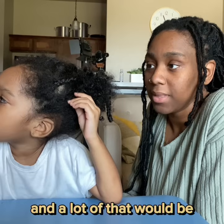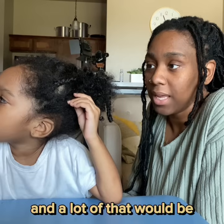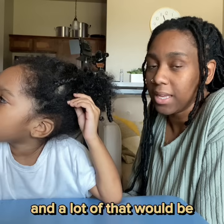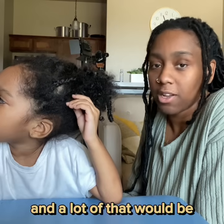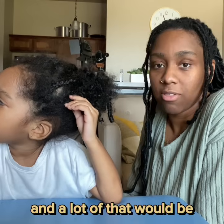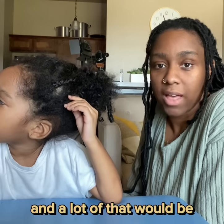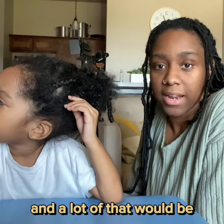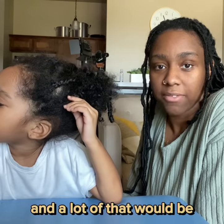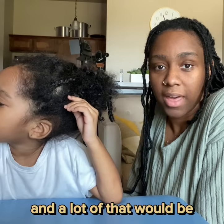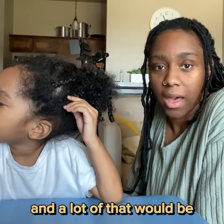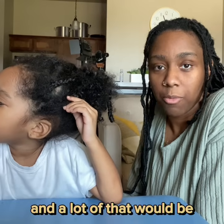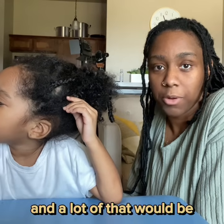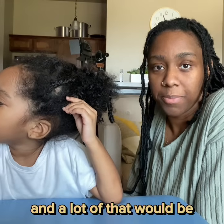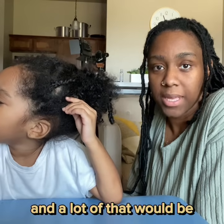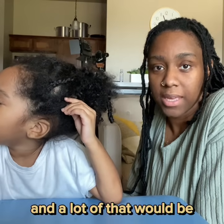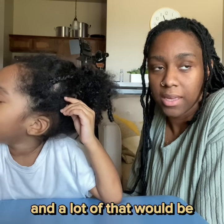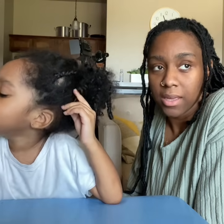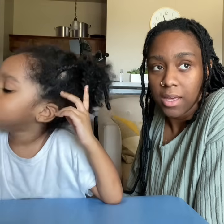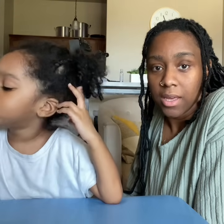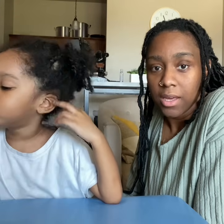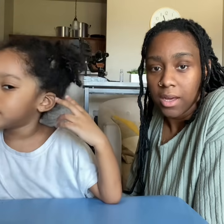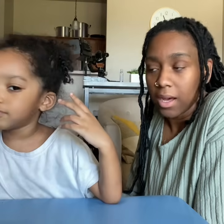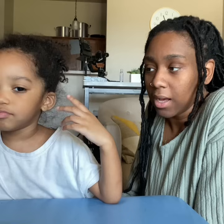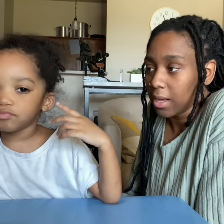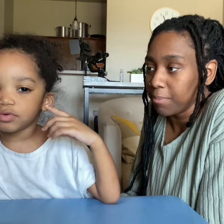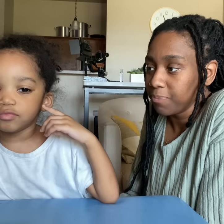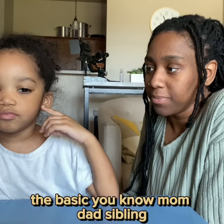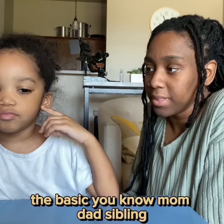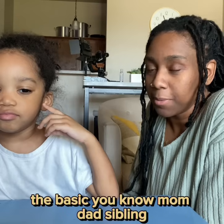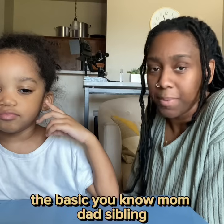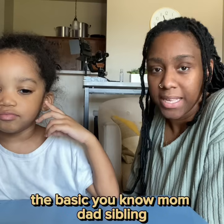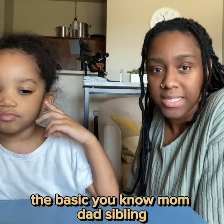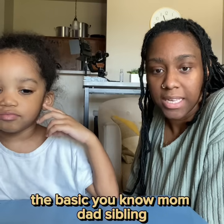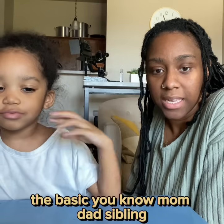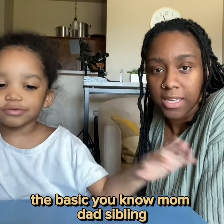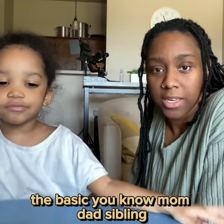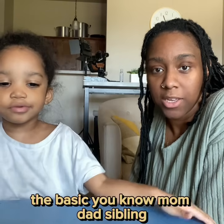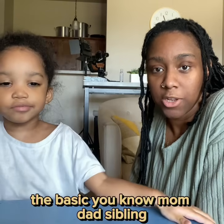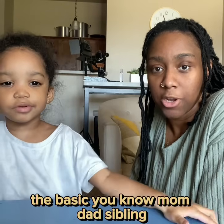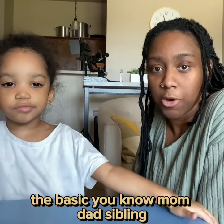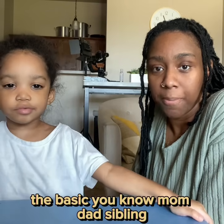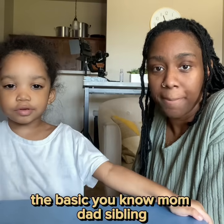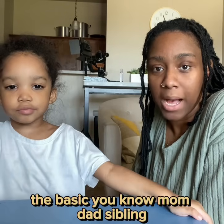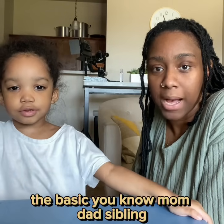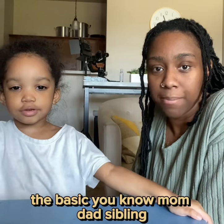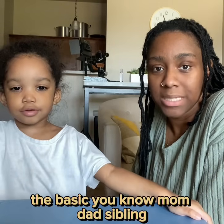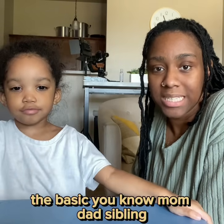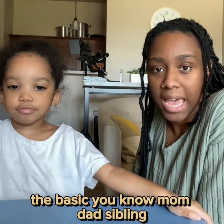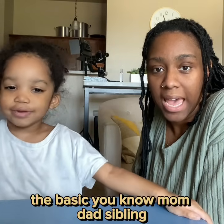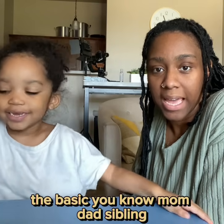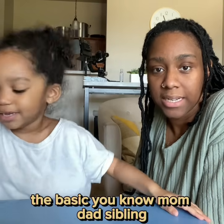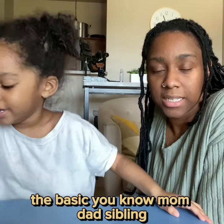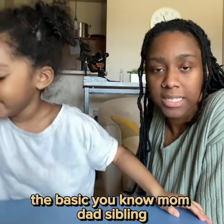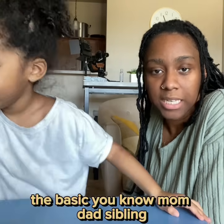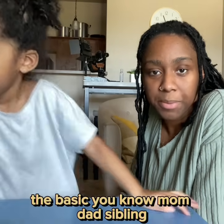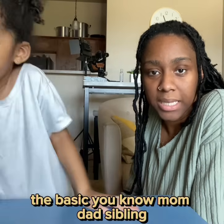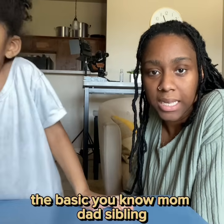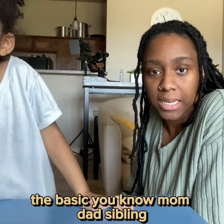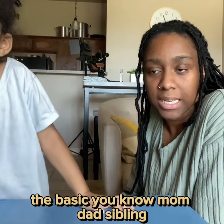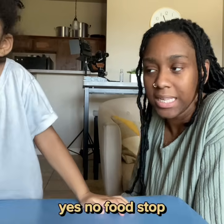And a lot of that would be the basic, you know, mom, dad, sibling,